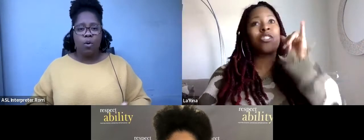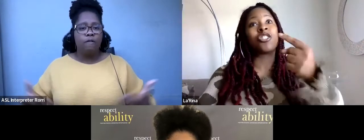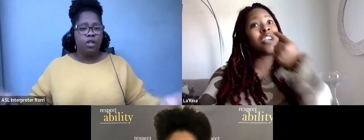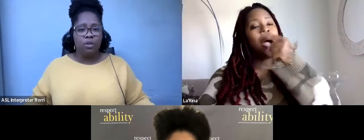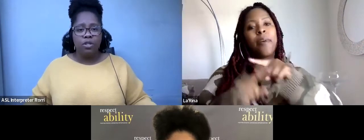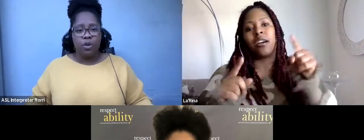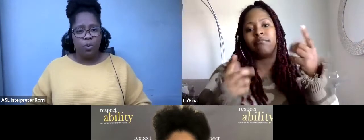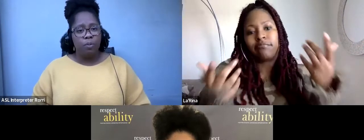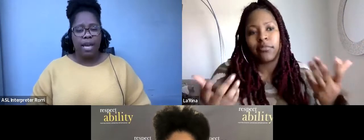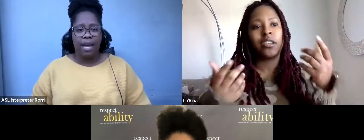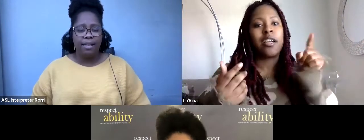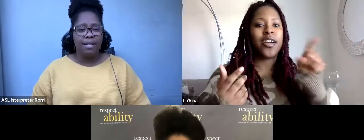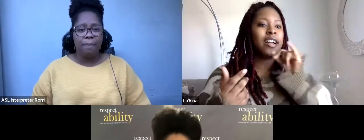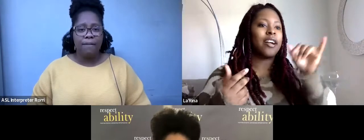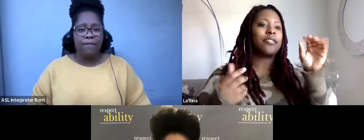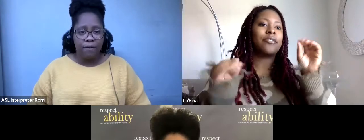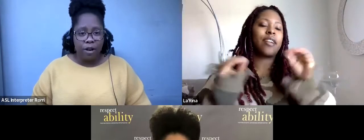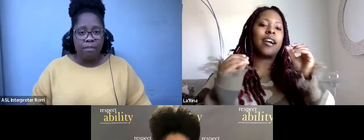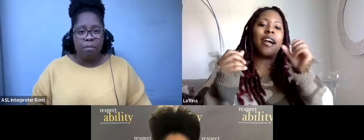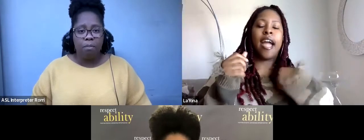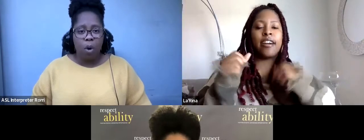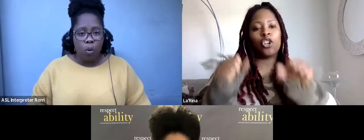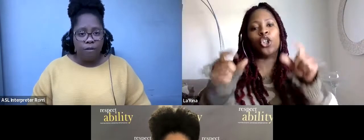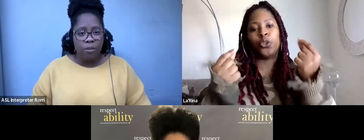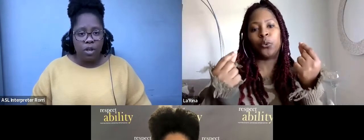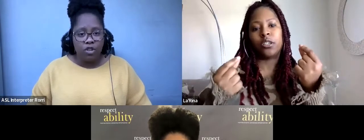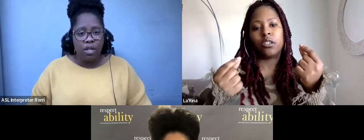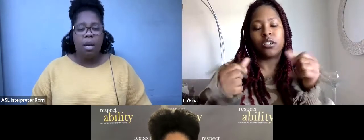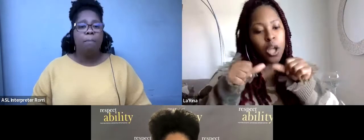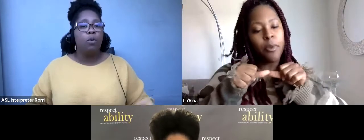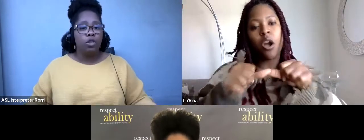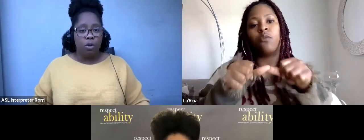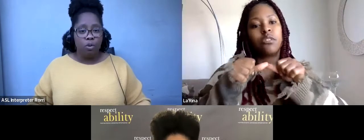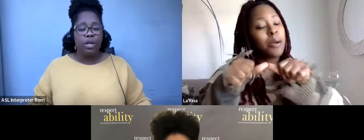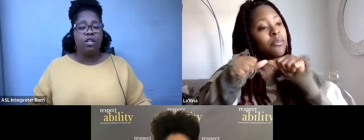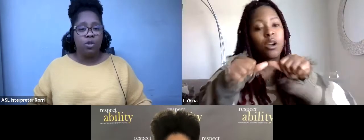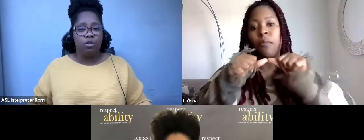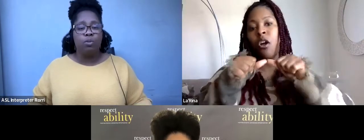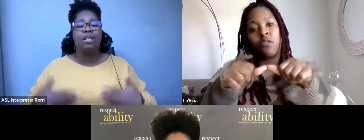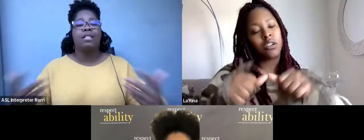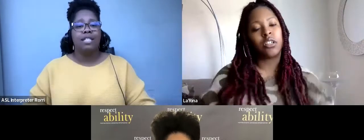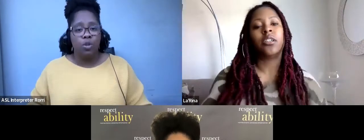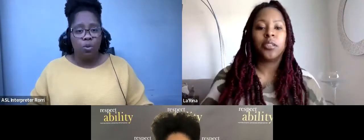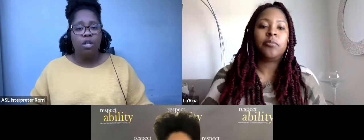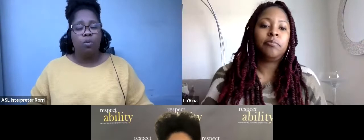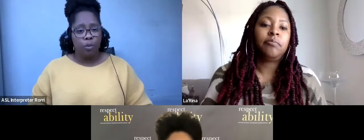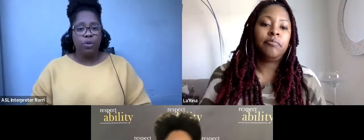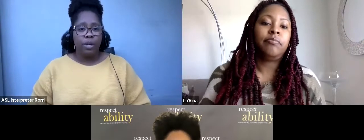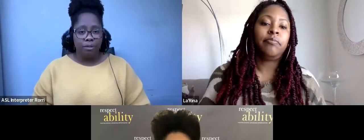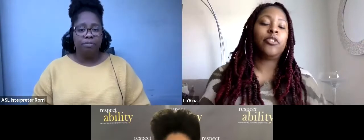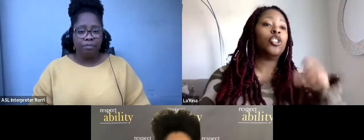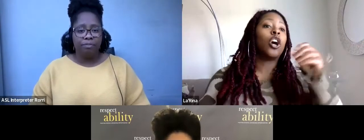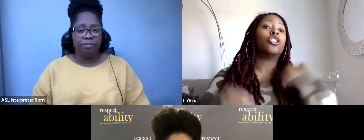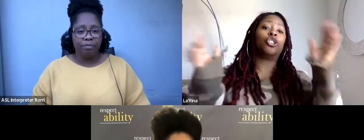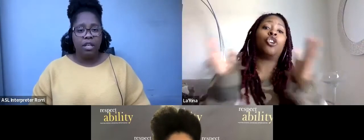And so we've been using Zoom, and it's not my favorite mode of communication, but we're doing what we can do so we can continue what we're